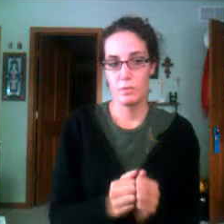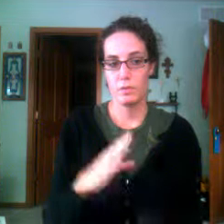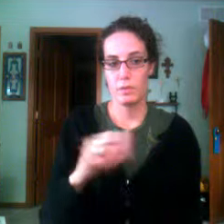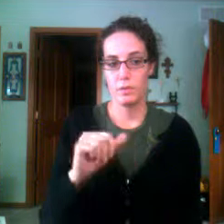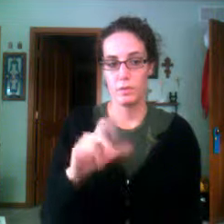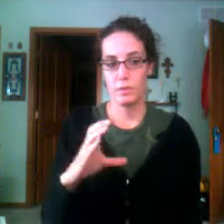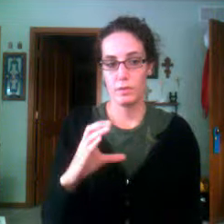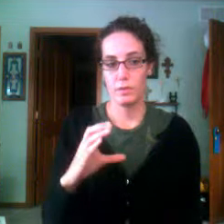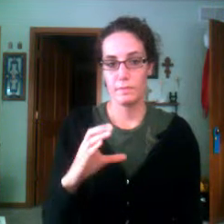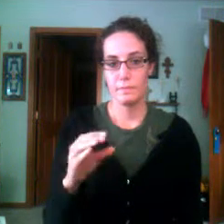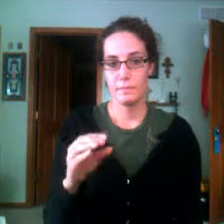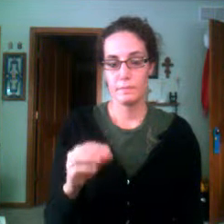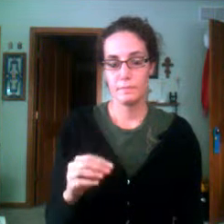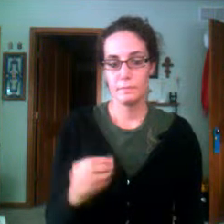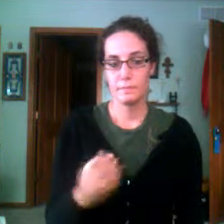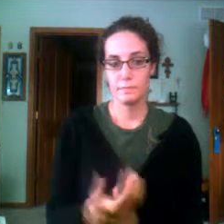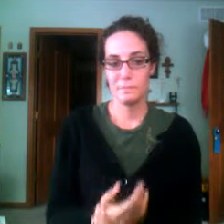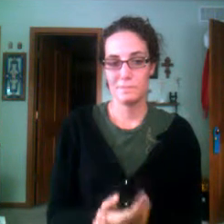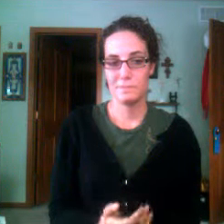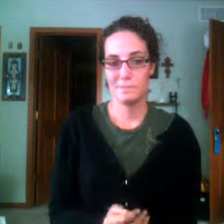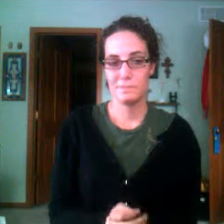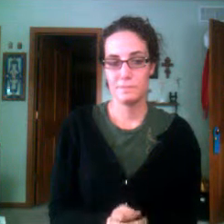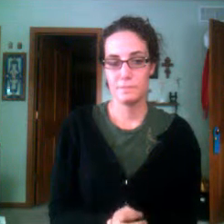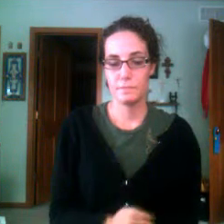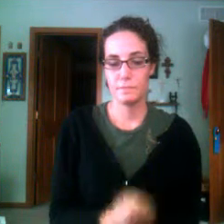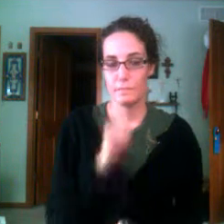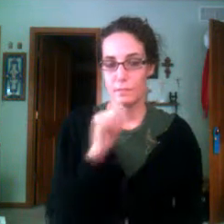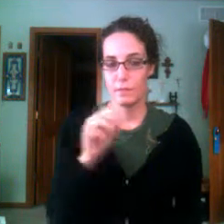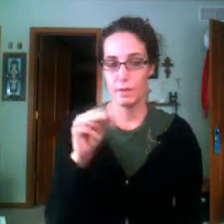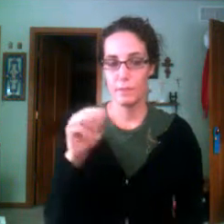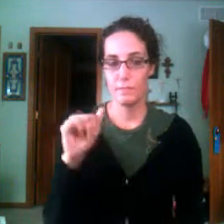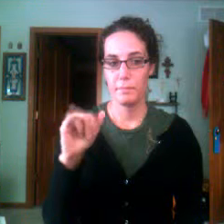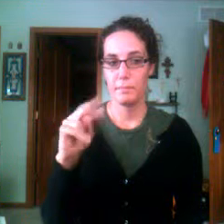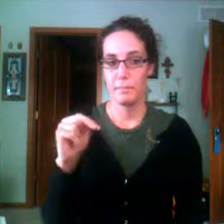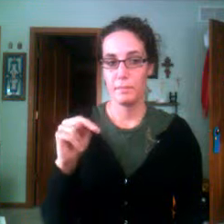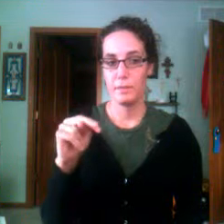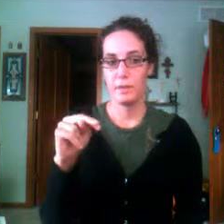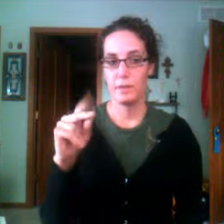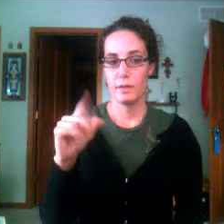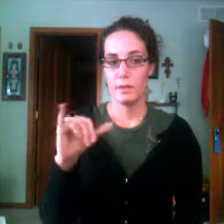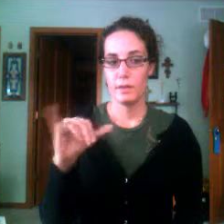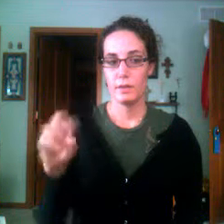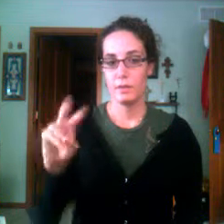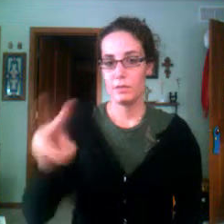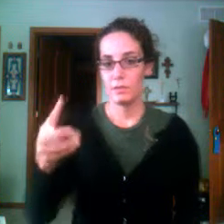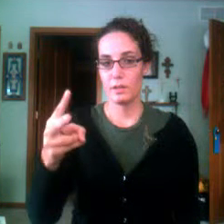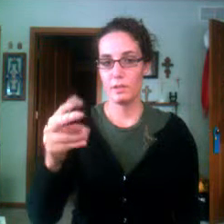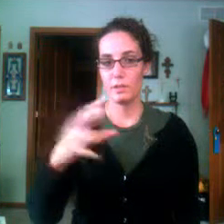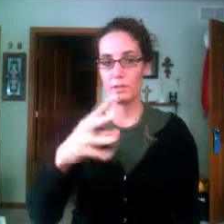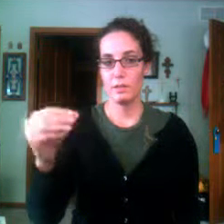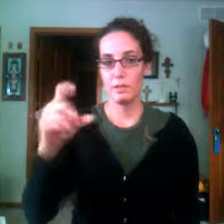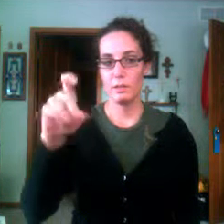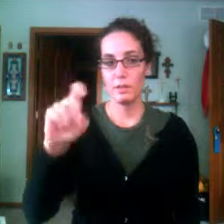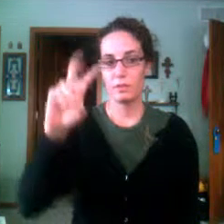key first. And again, since it's not a main key, we press the second up here and then the x squared key. And then the number you're interested